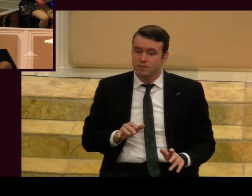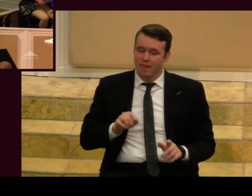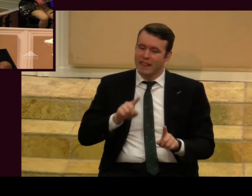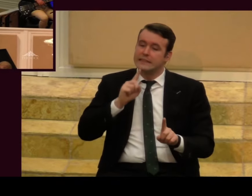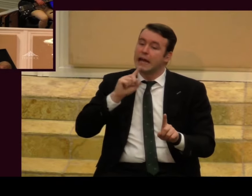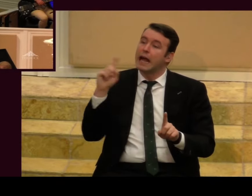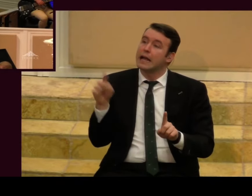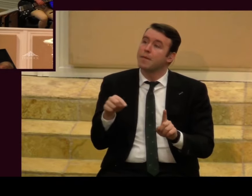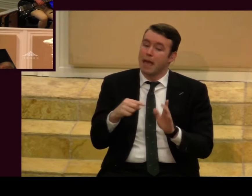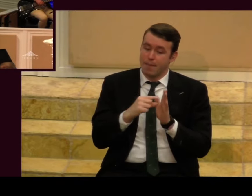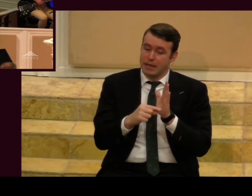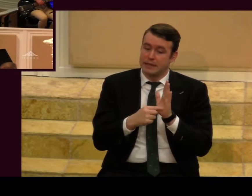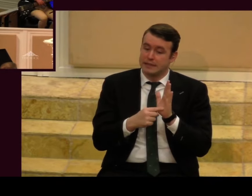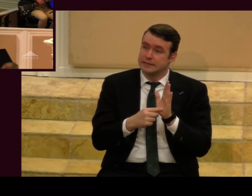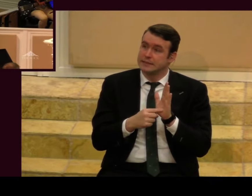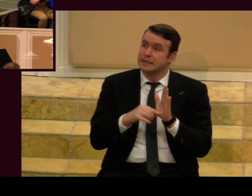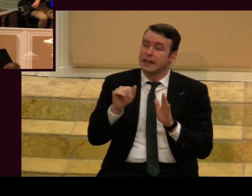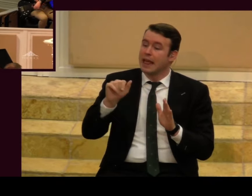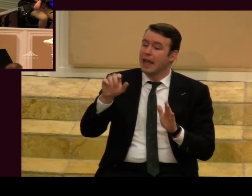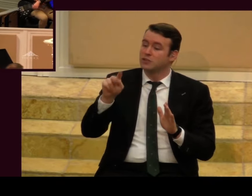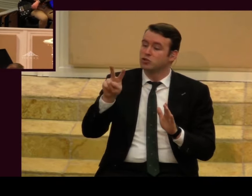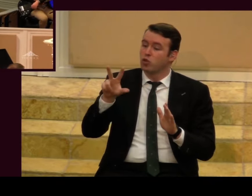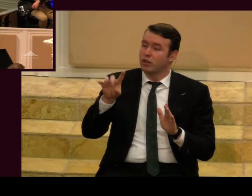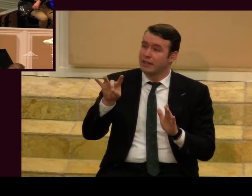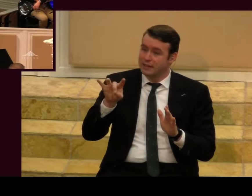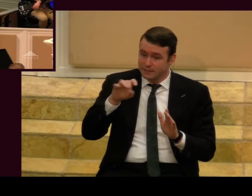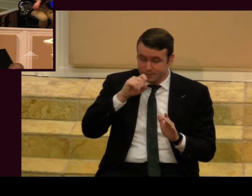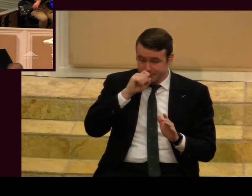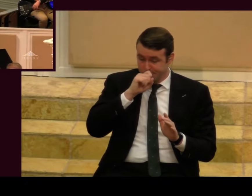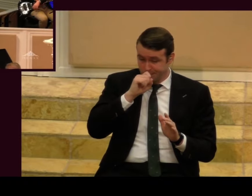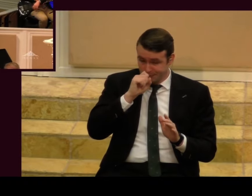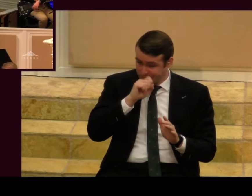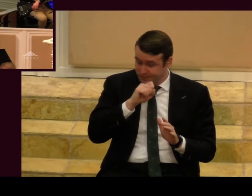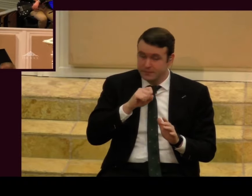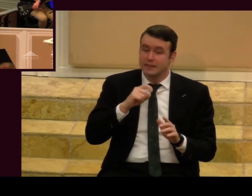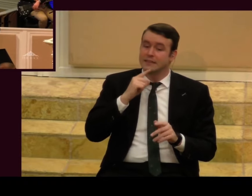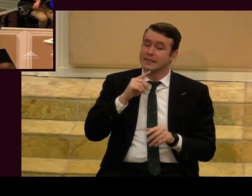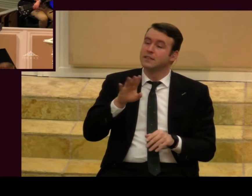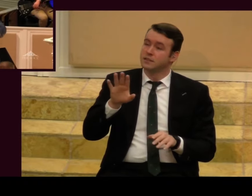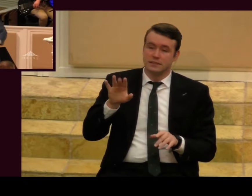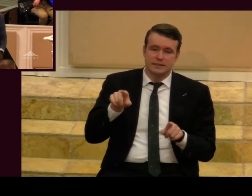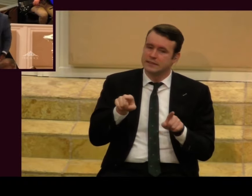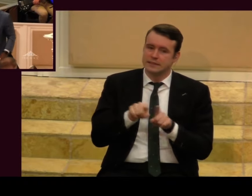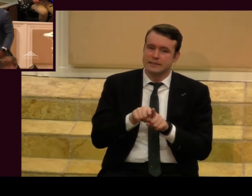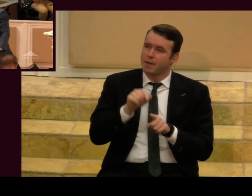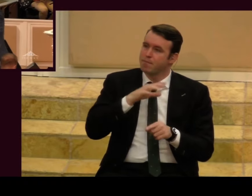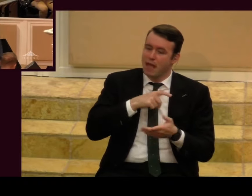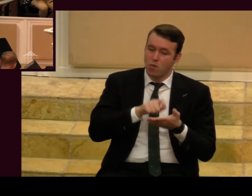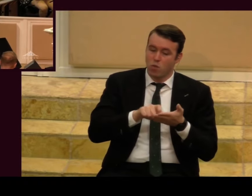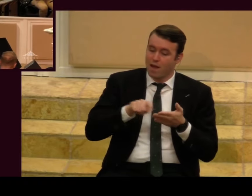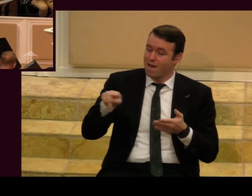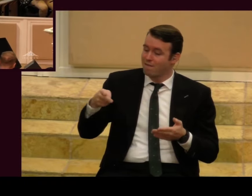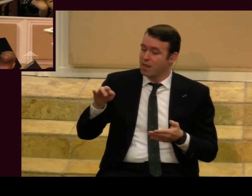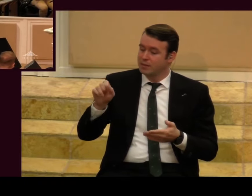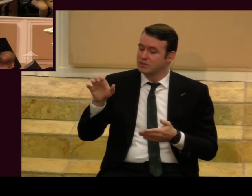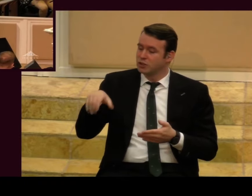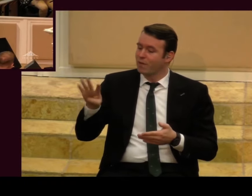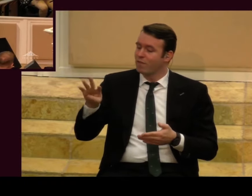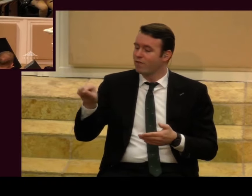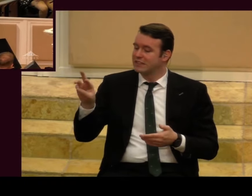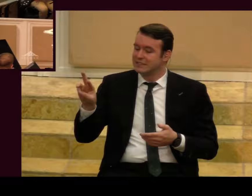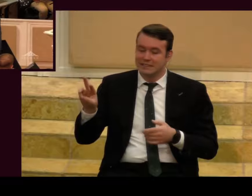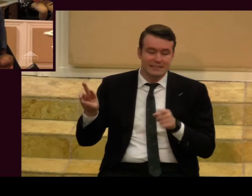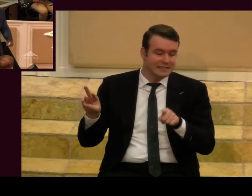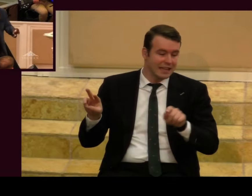Somebody say that's a commandment. Just like Acts 2:38. He said, be the same man that wrote for Philippians 4, 6